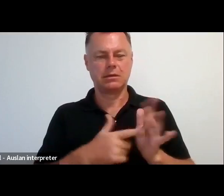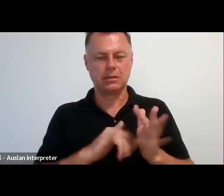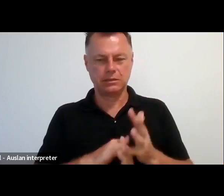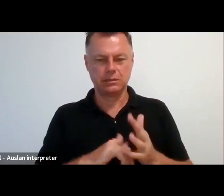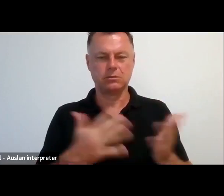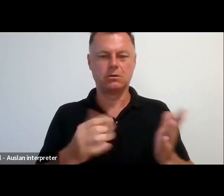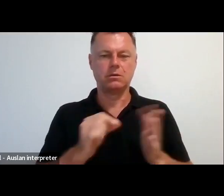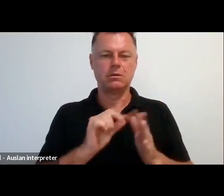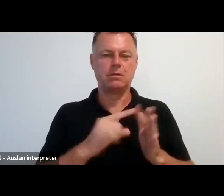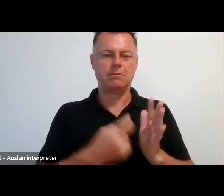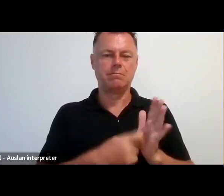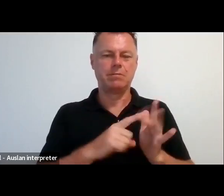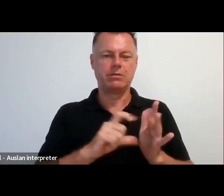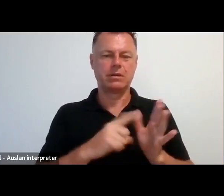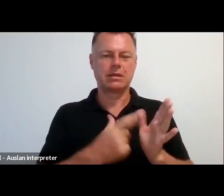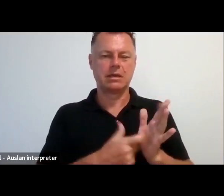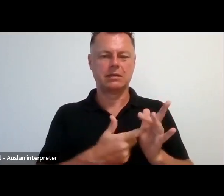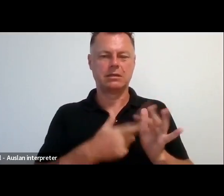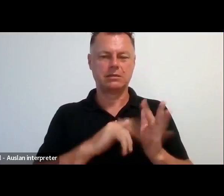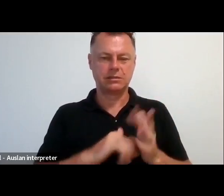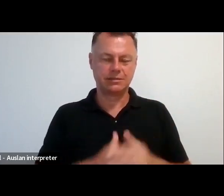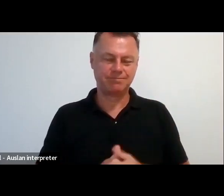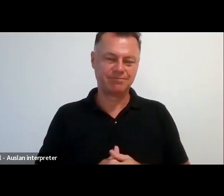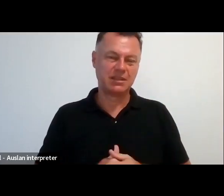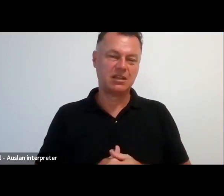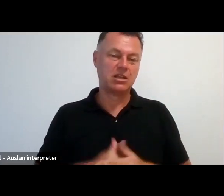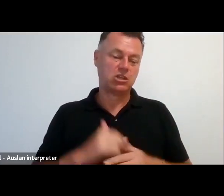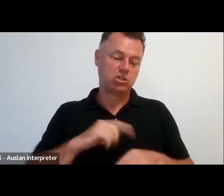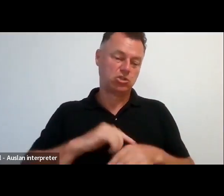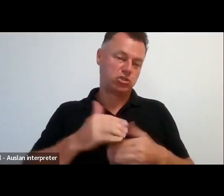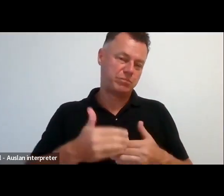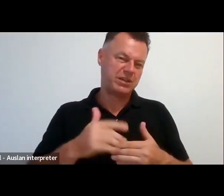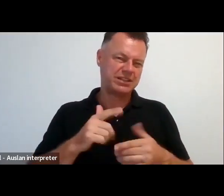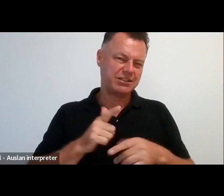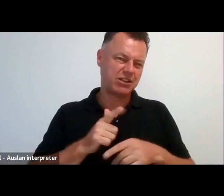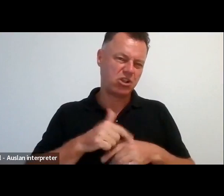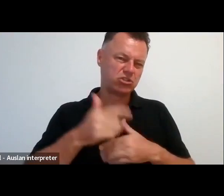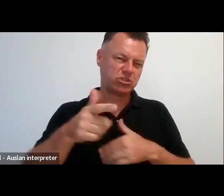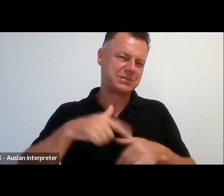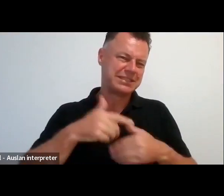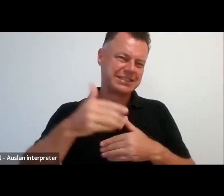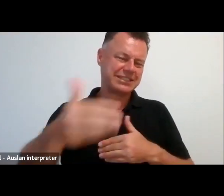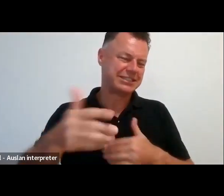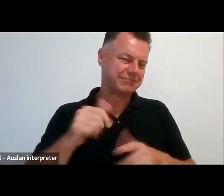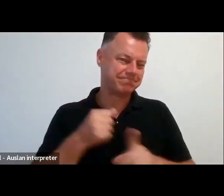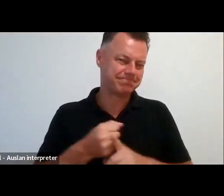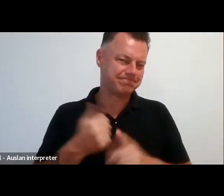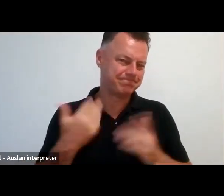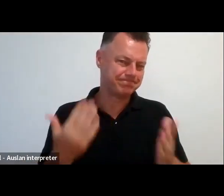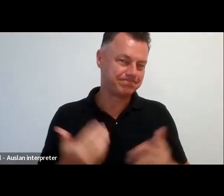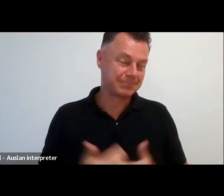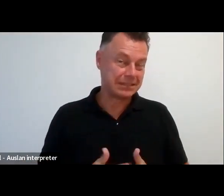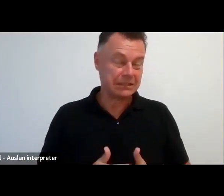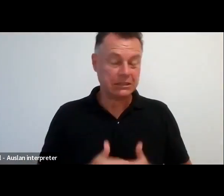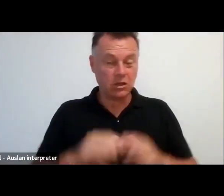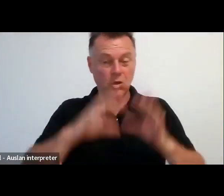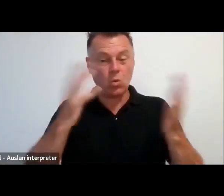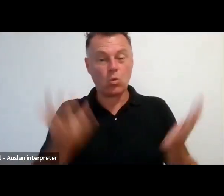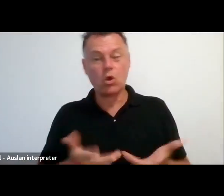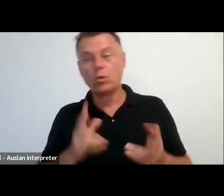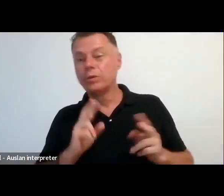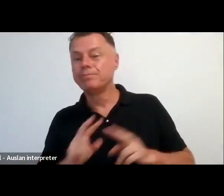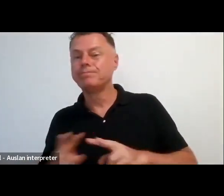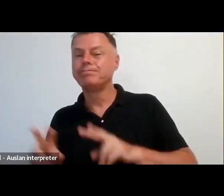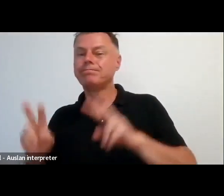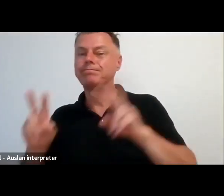effects, that will be monitored closely across the globe. I think with any vaccine, it's